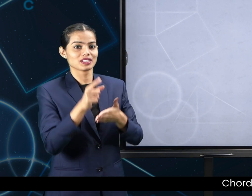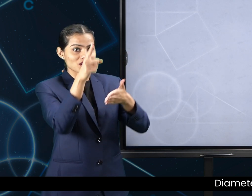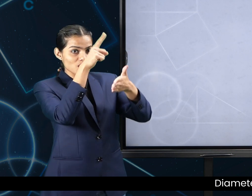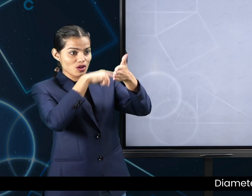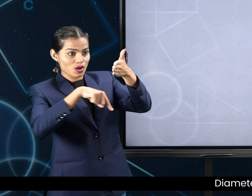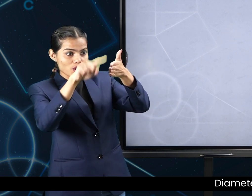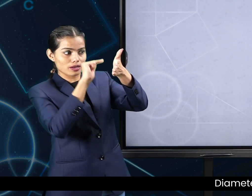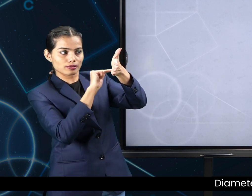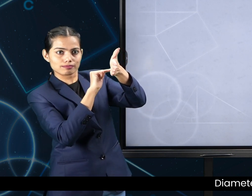diameter,